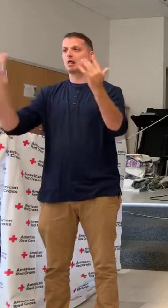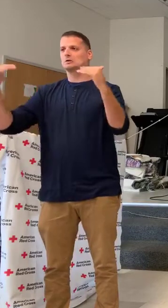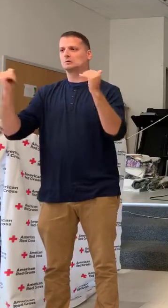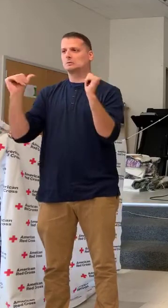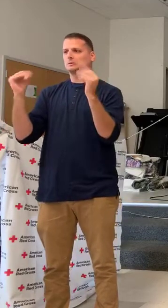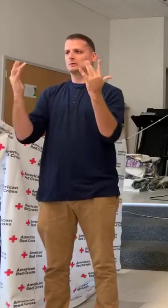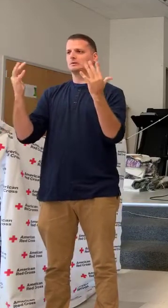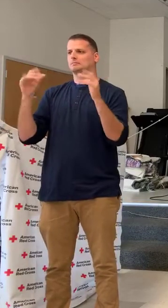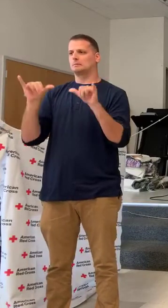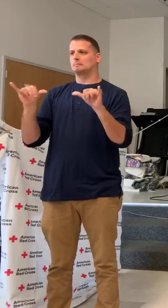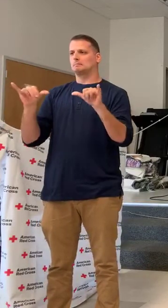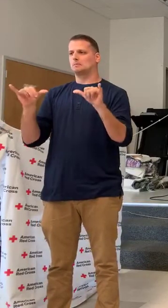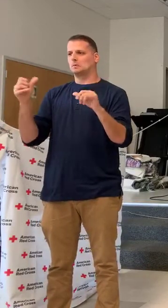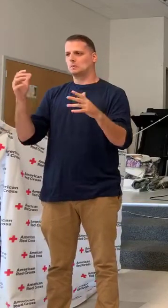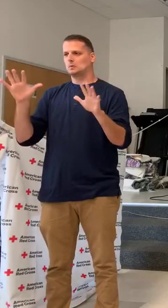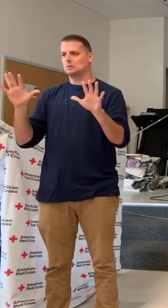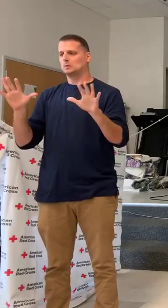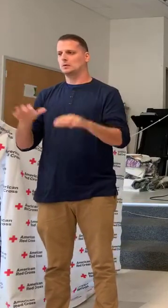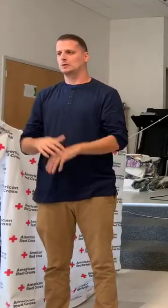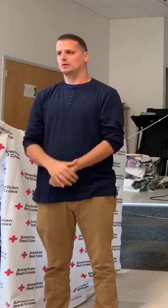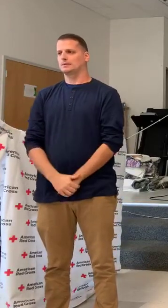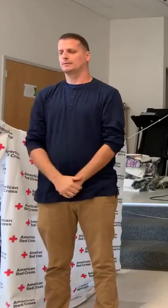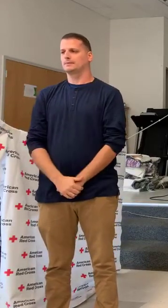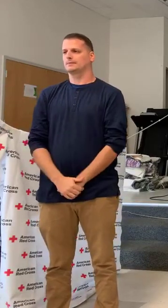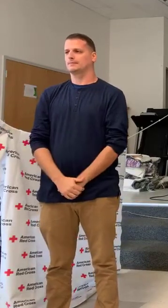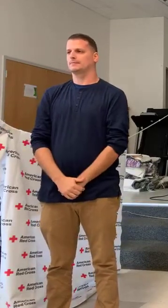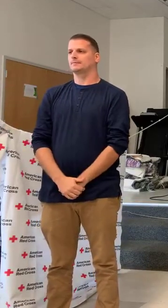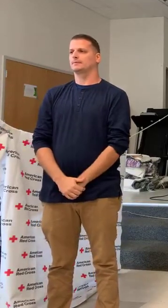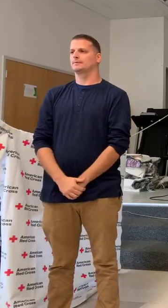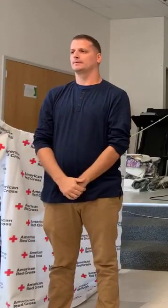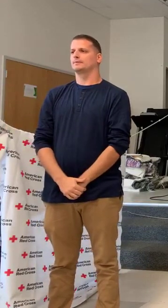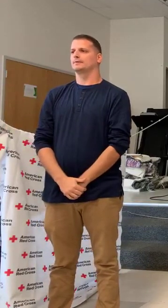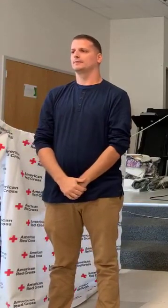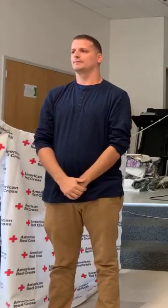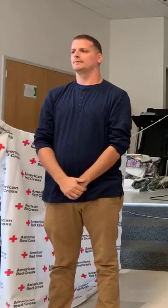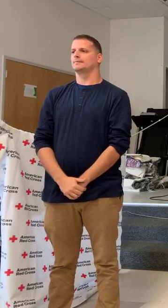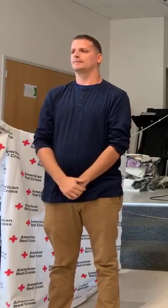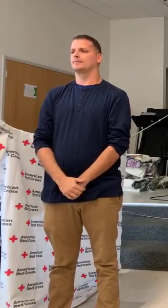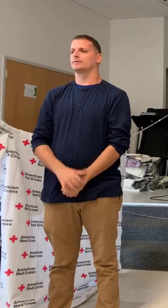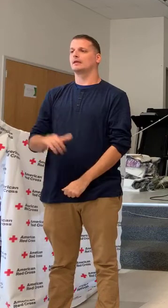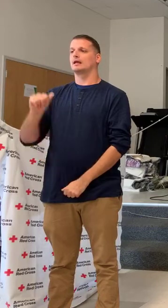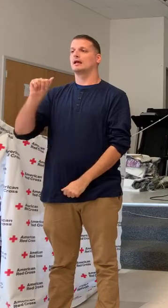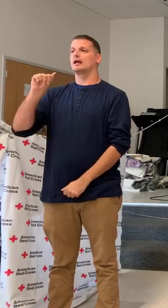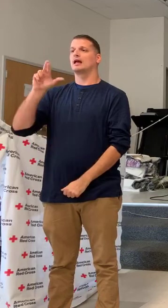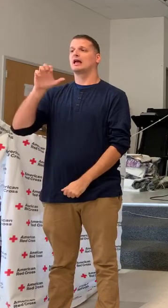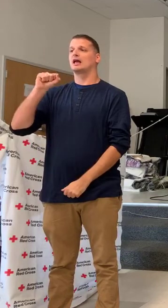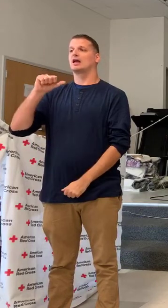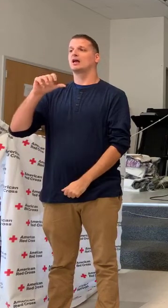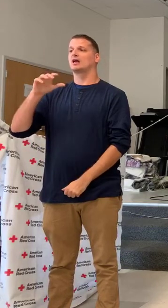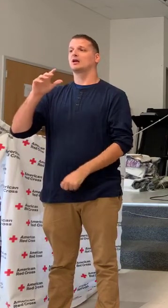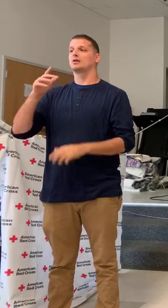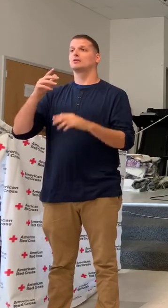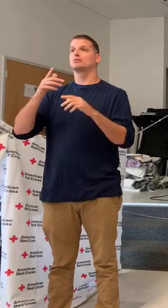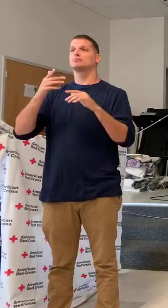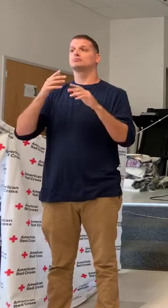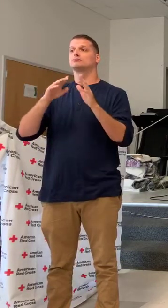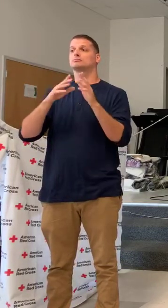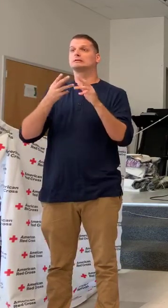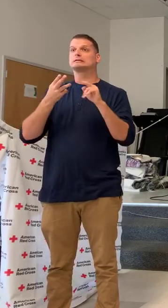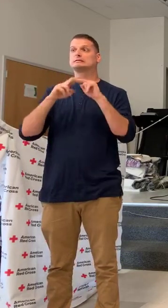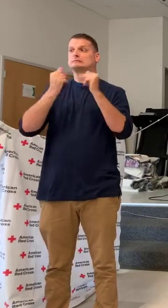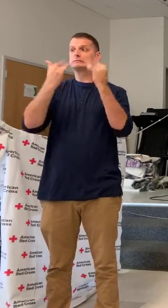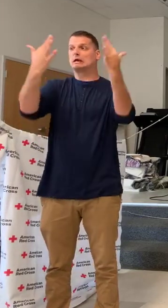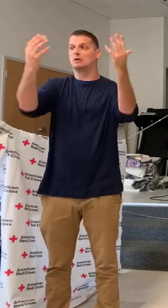holding the fire in the footprint. The acreage has been actually decreasing due to more accurate mapping. So earlier in the week, we were at 4,200